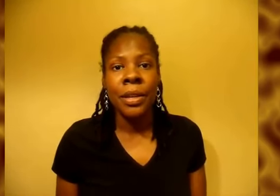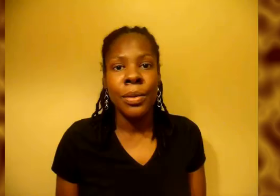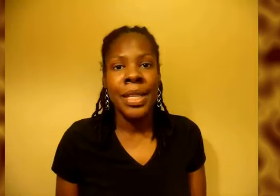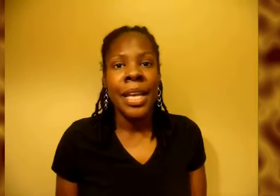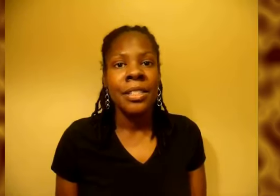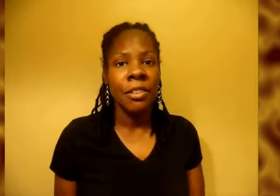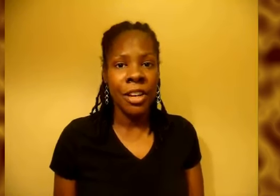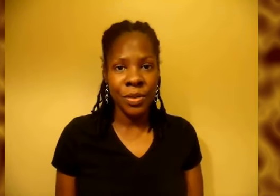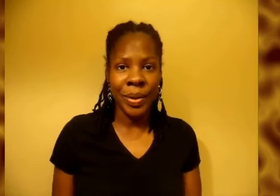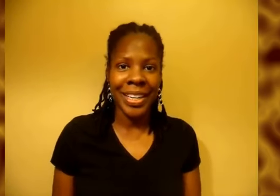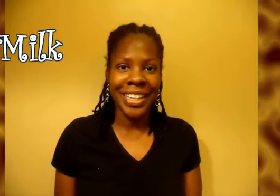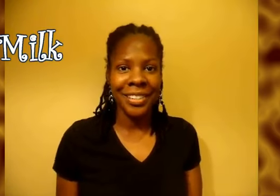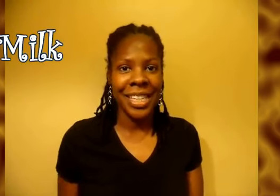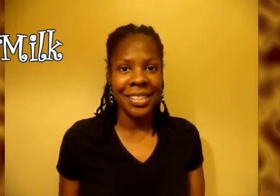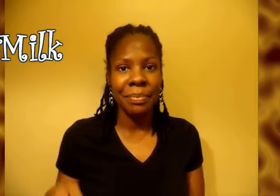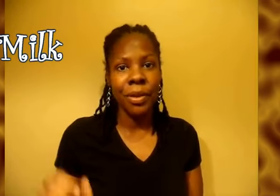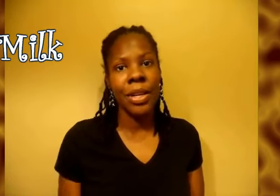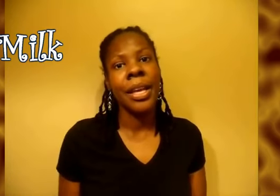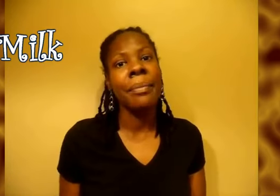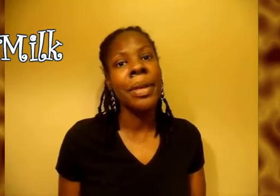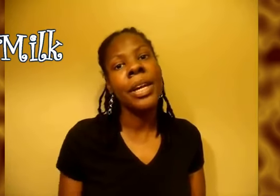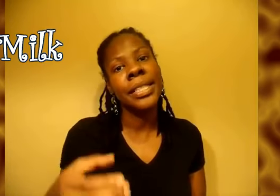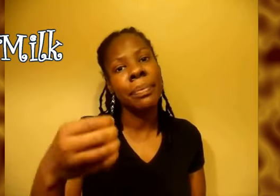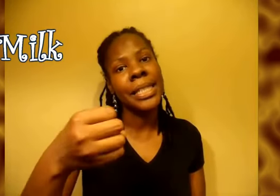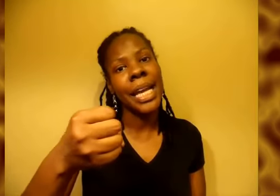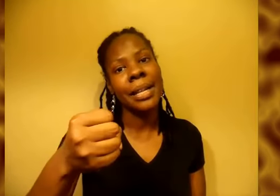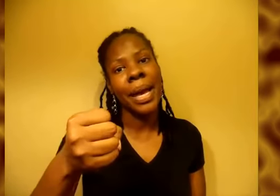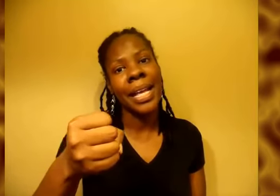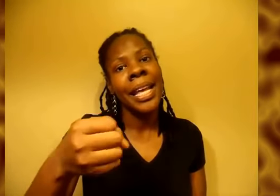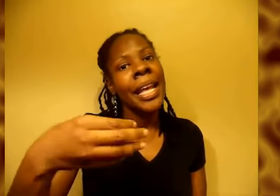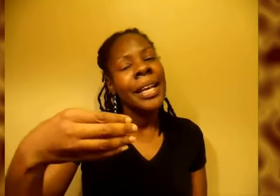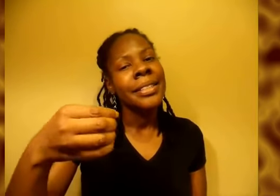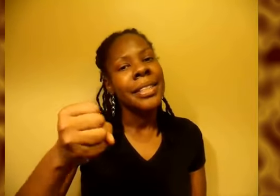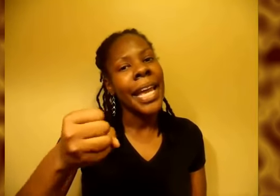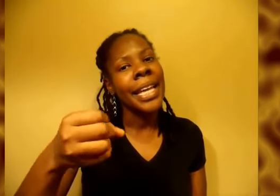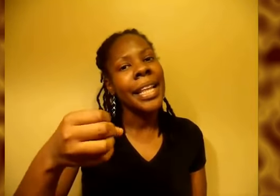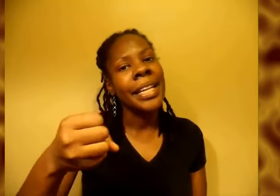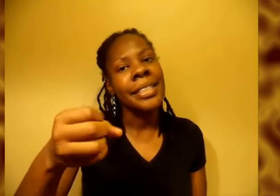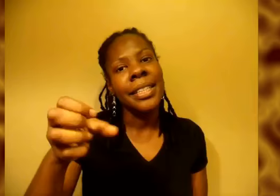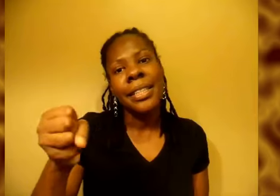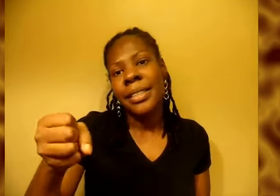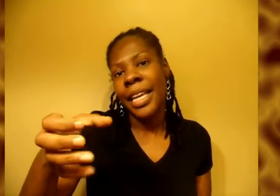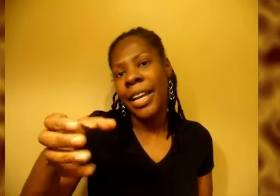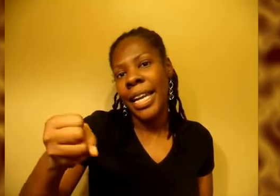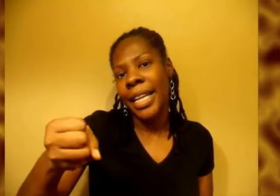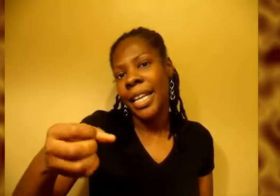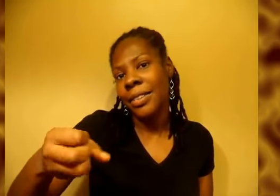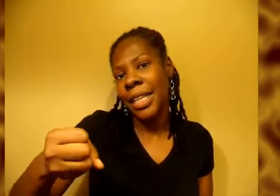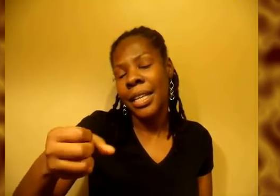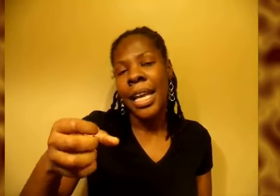use. So the first word we're going to use is milk. And milk is simply signed by taking your hand and closing it,